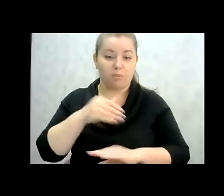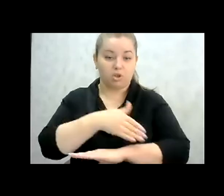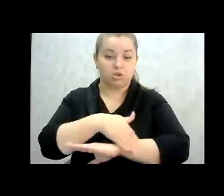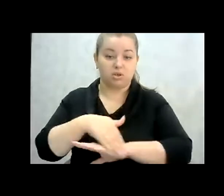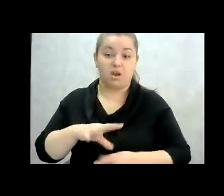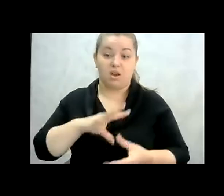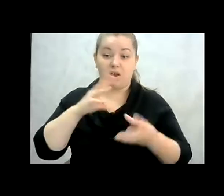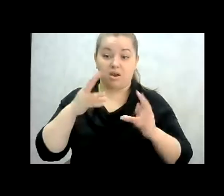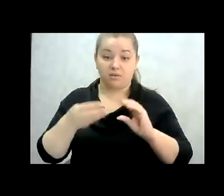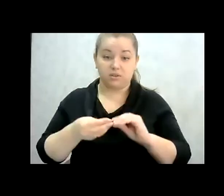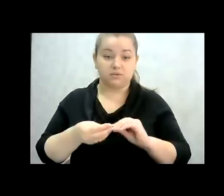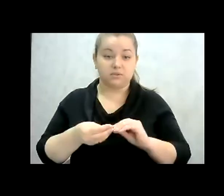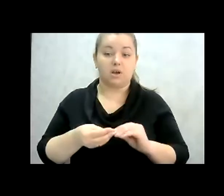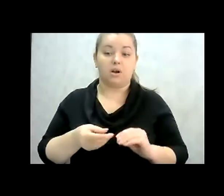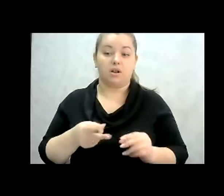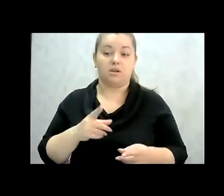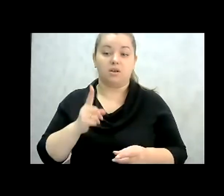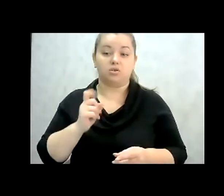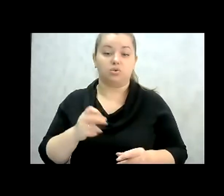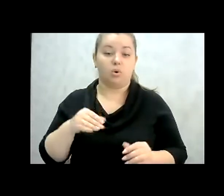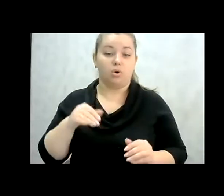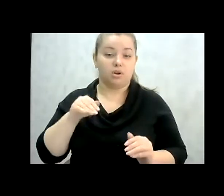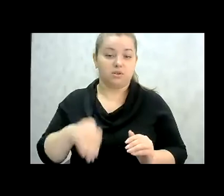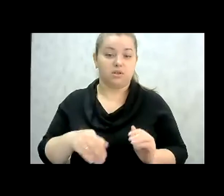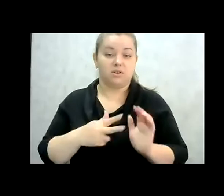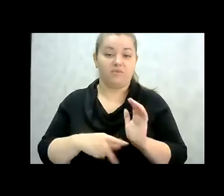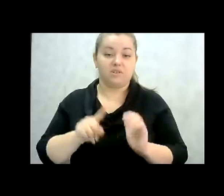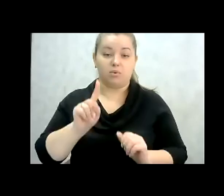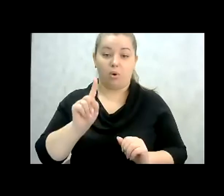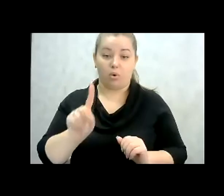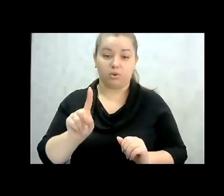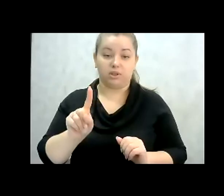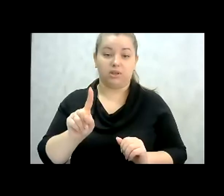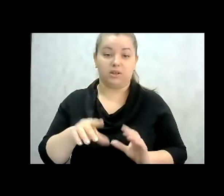to those who wanted to change their electoral address. Only